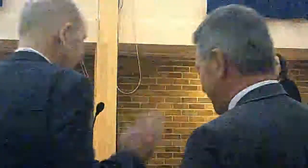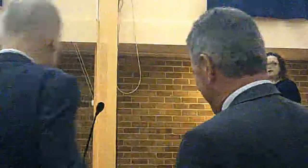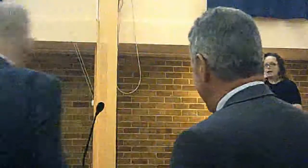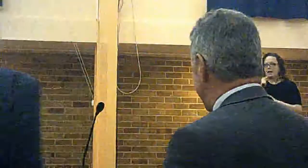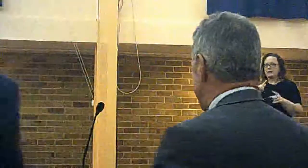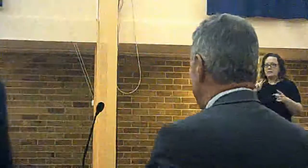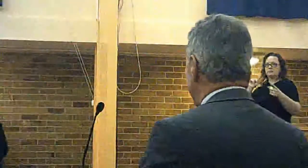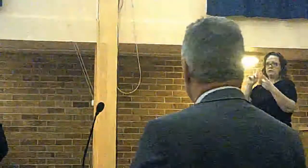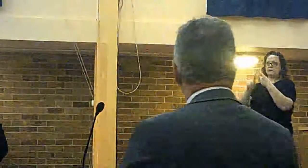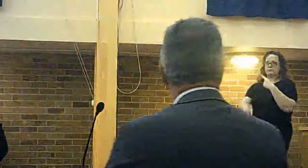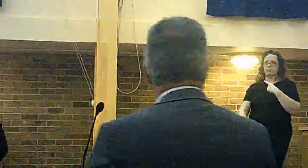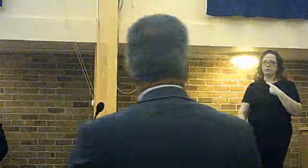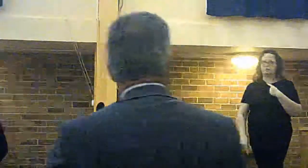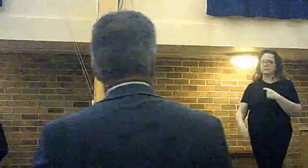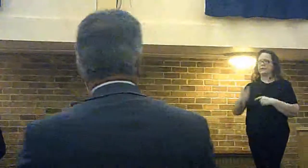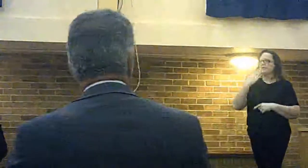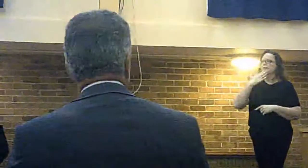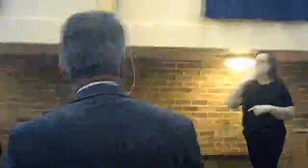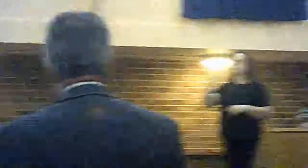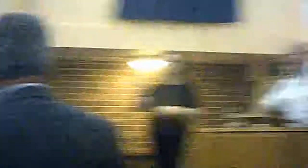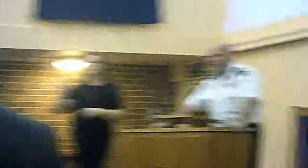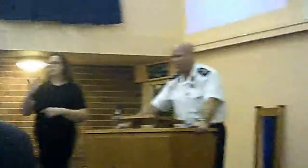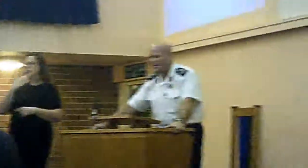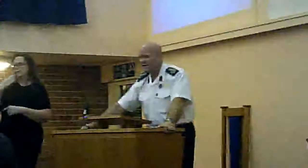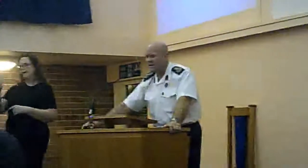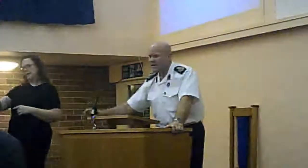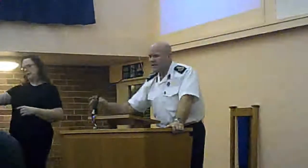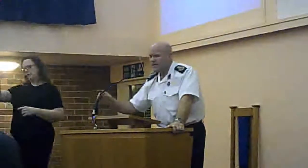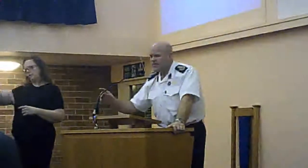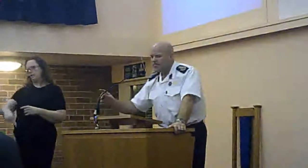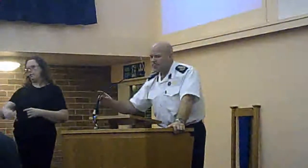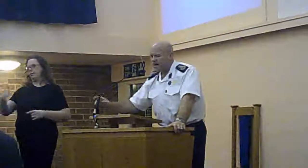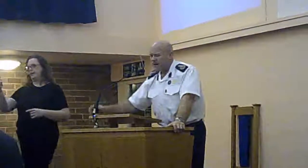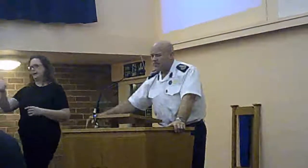in response to that i'd to thank the gentleman for making that sense